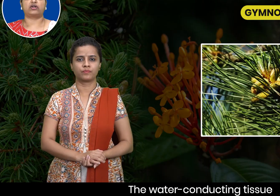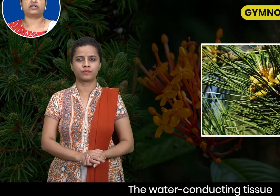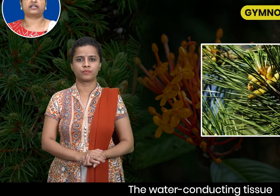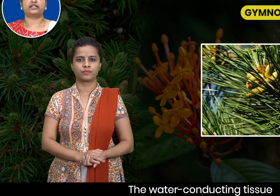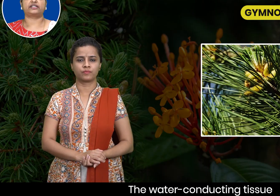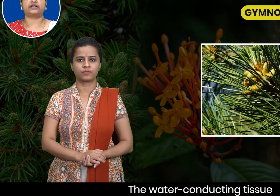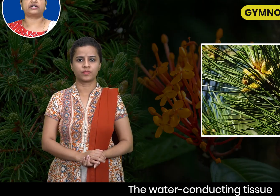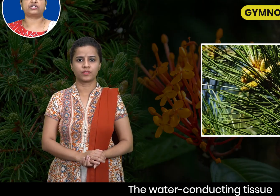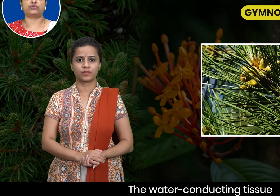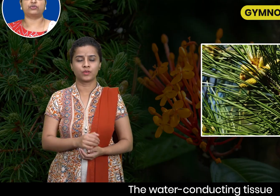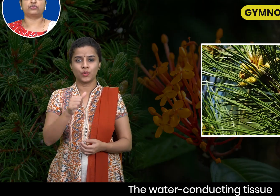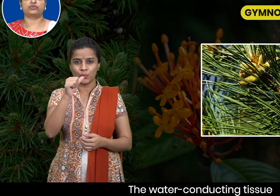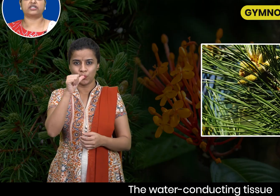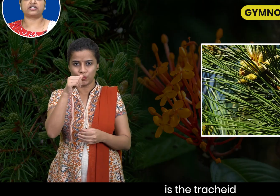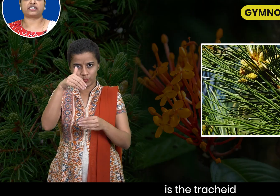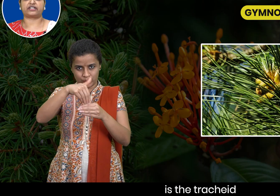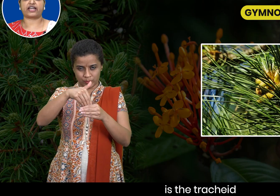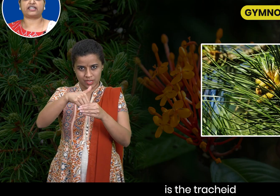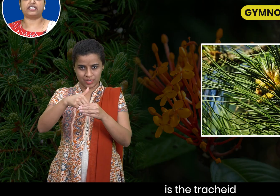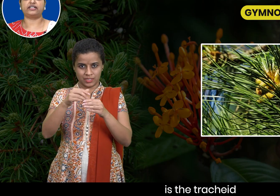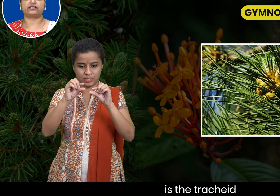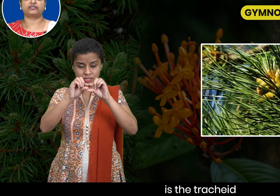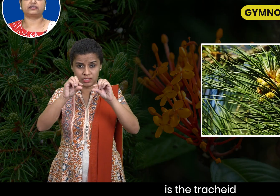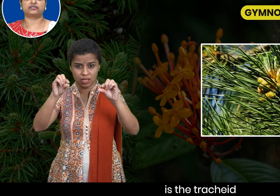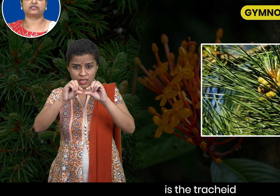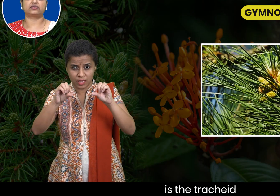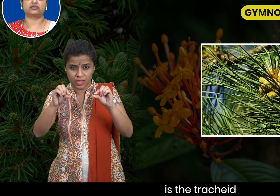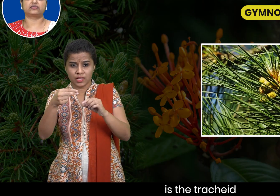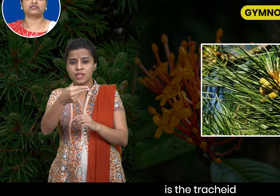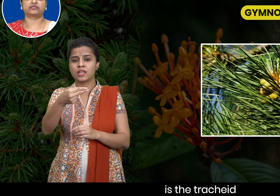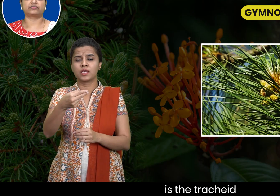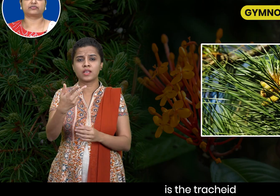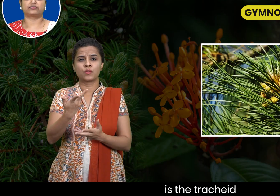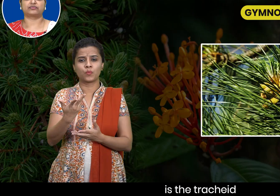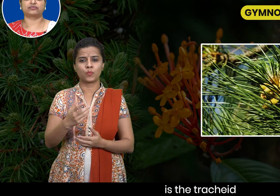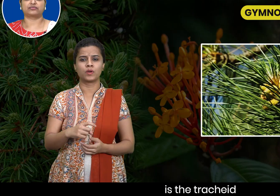The water conducting tissue is the tracheid